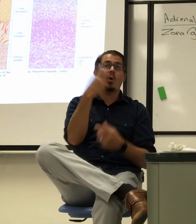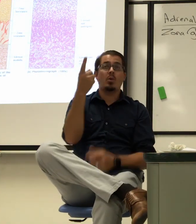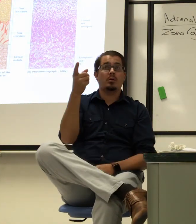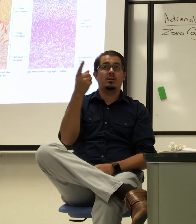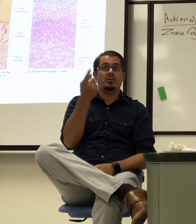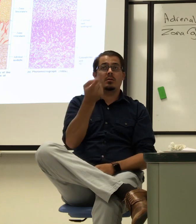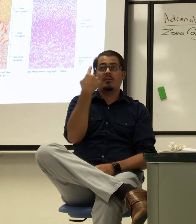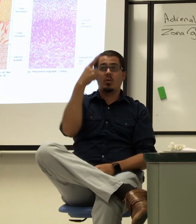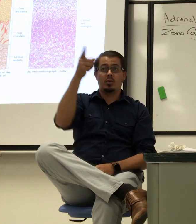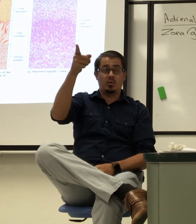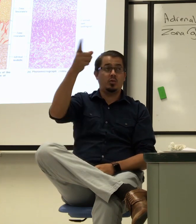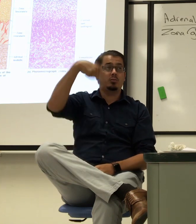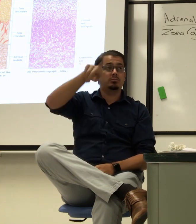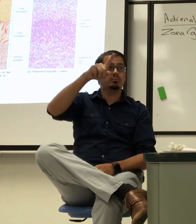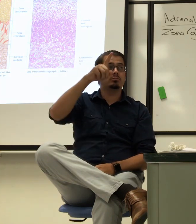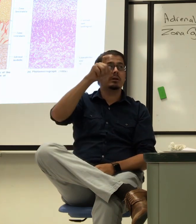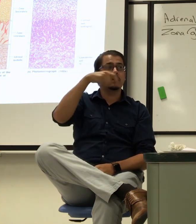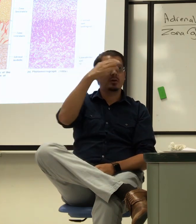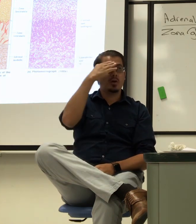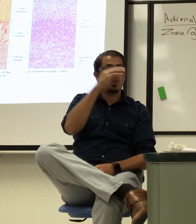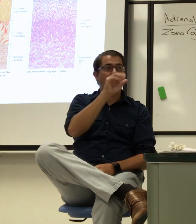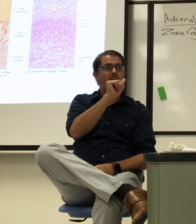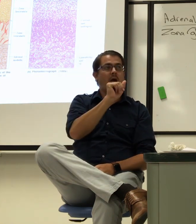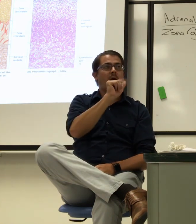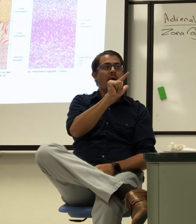to know, aldosterone.